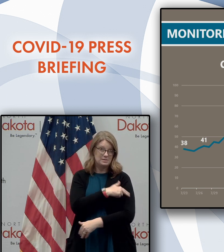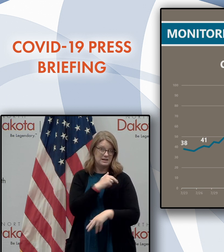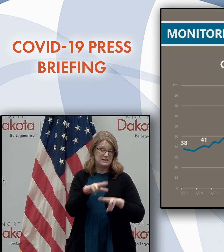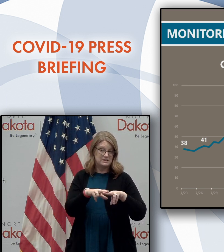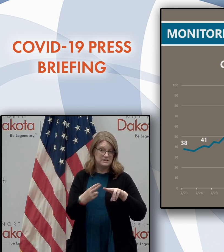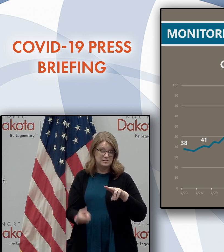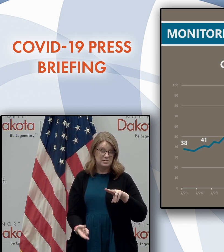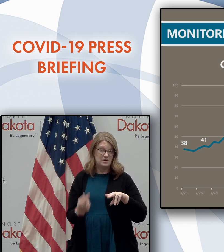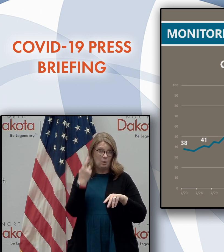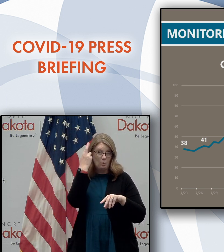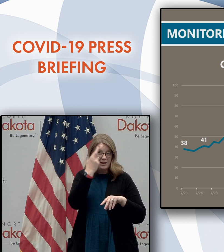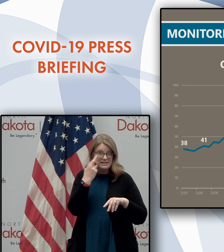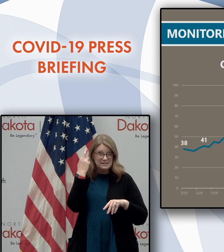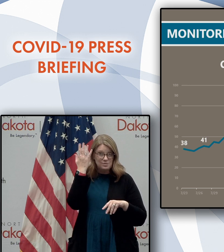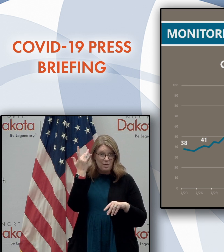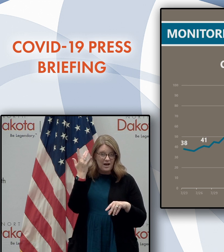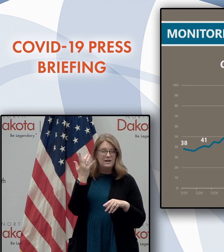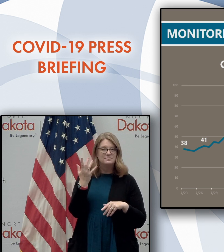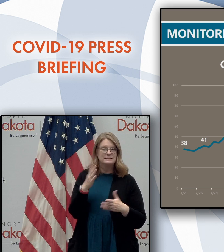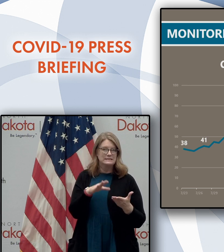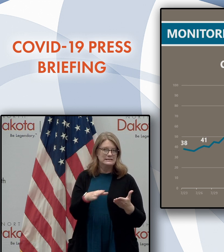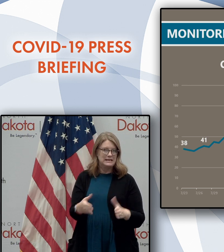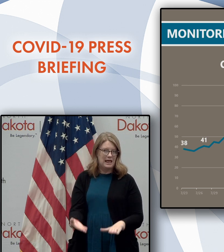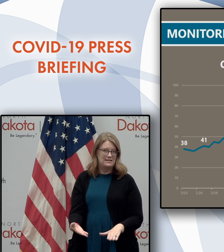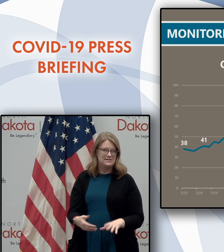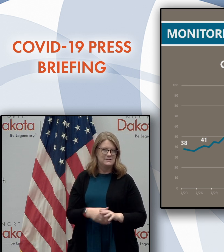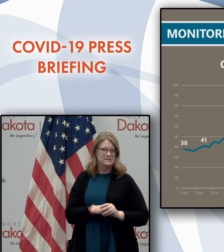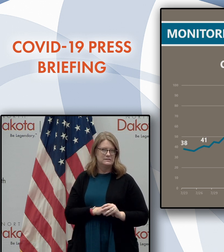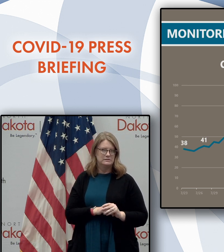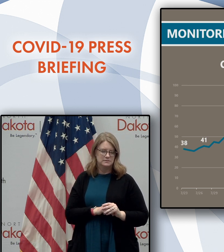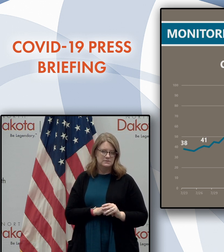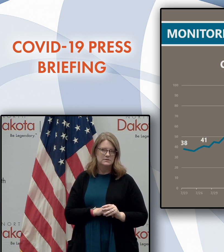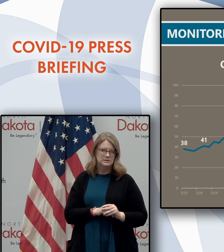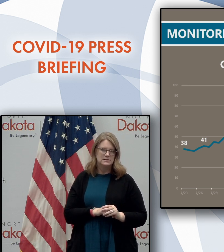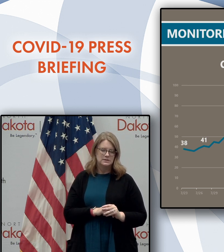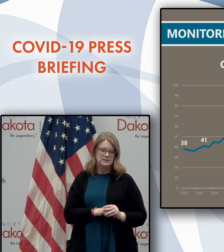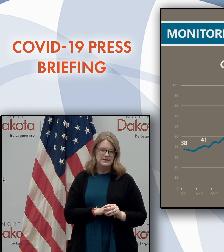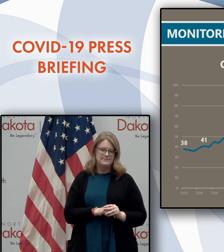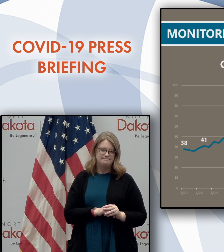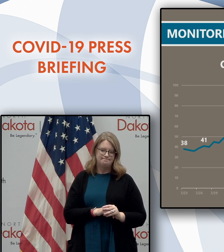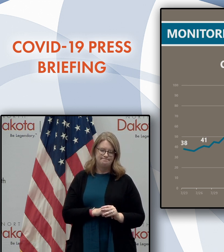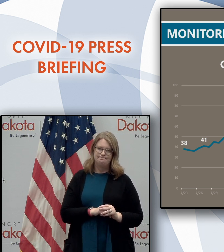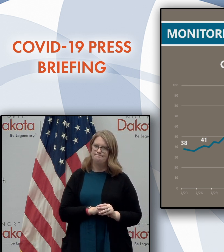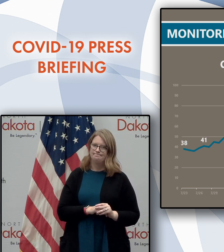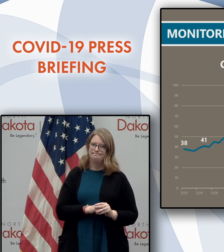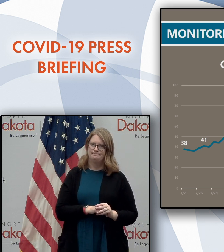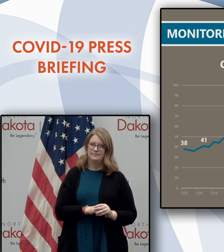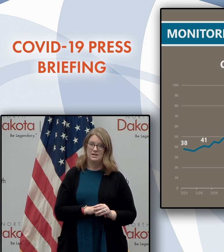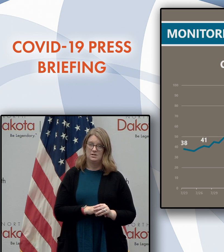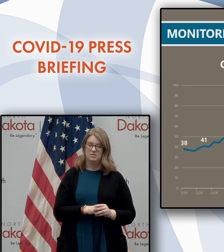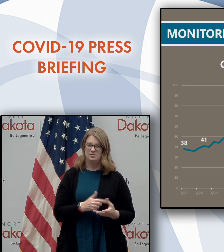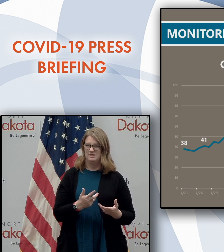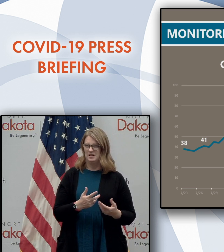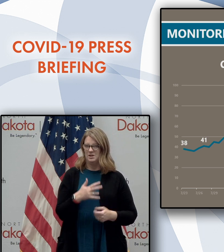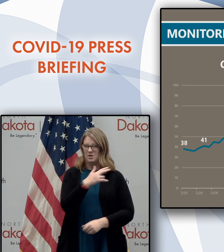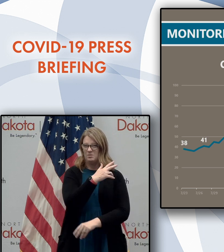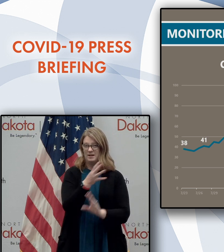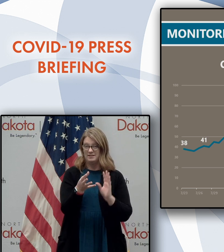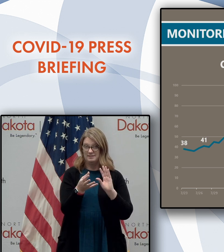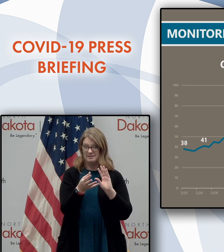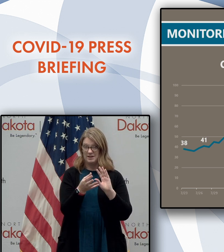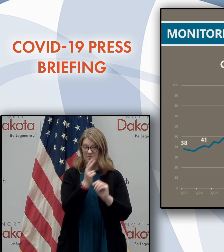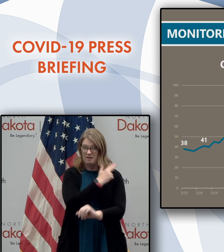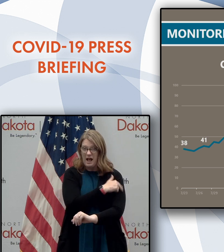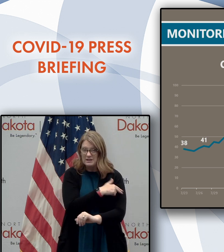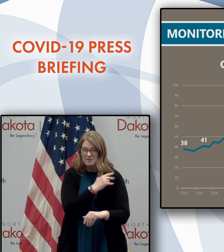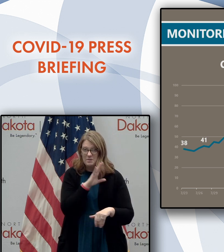to deaths that we've reported. And so again, not always something to cheer about when hospitalizations come down, but